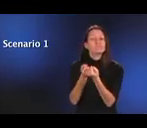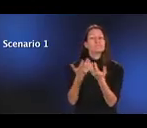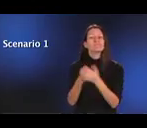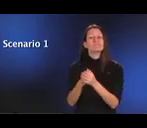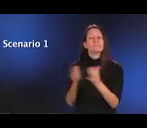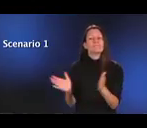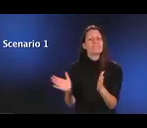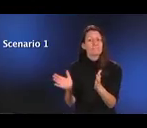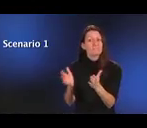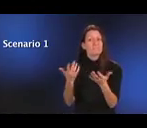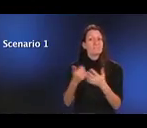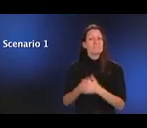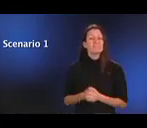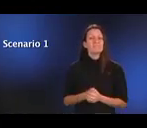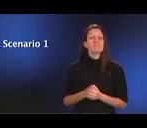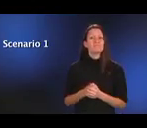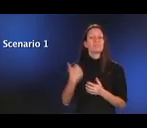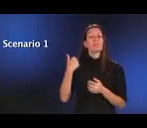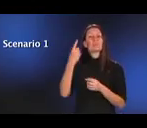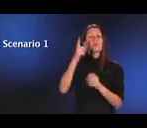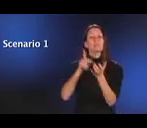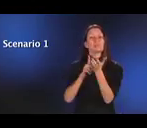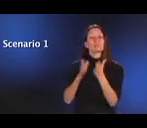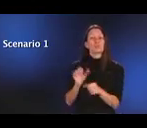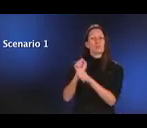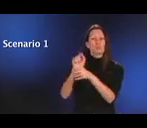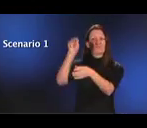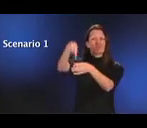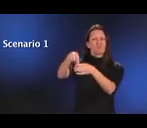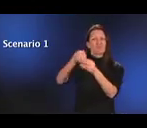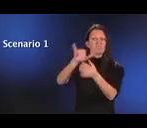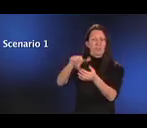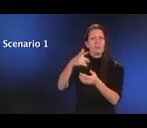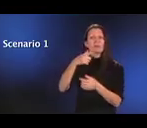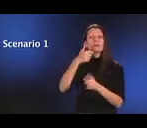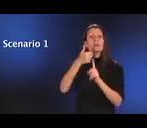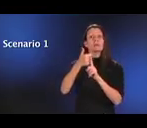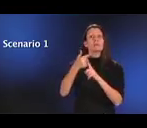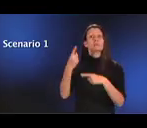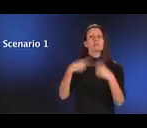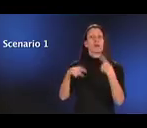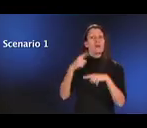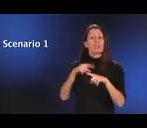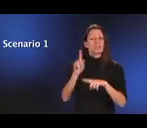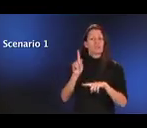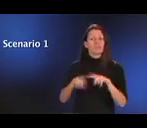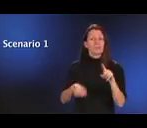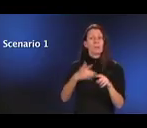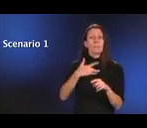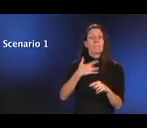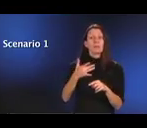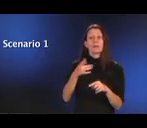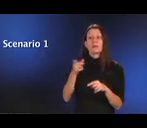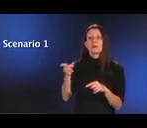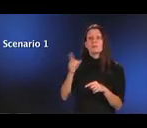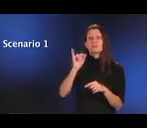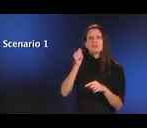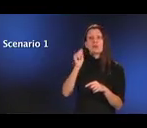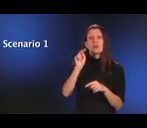advocacy. The in-house psychiatrist does not know sign and often dismisses Janet's